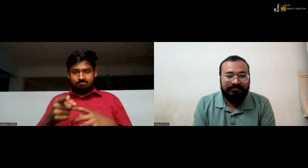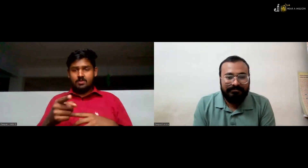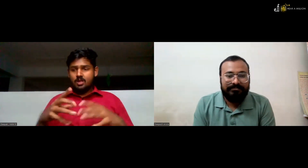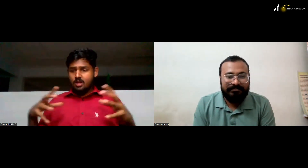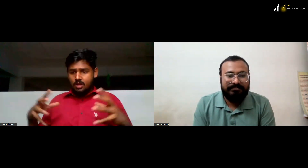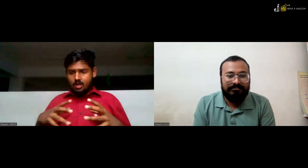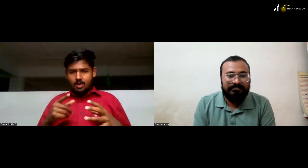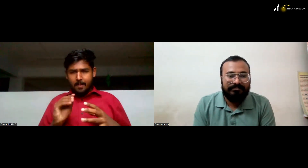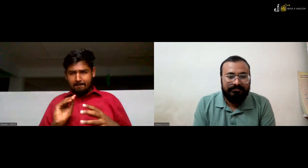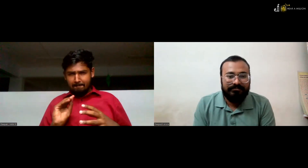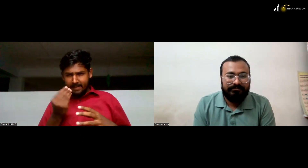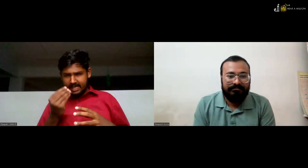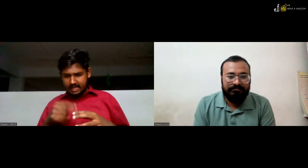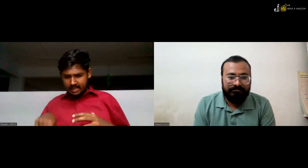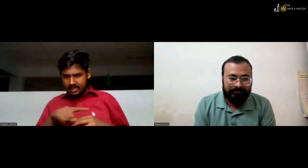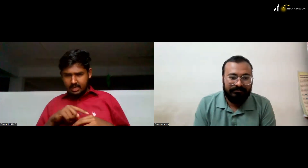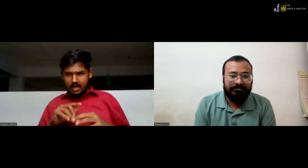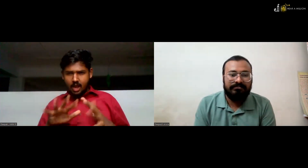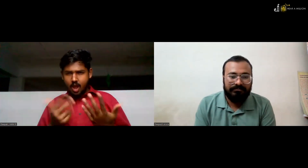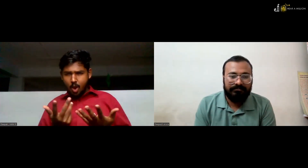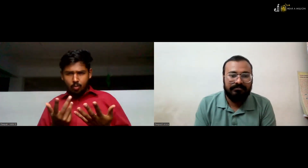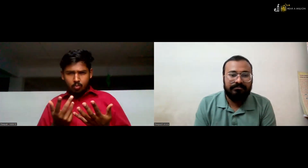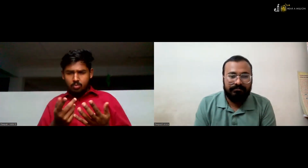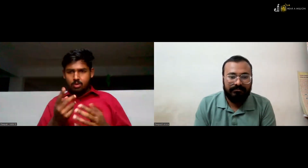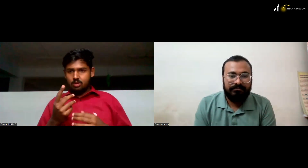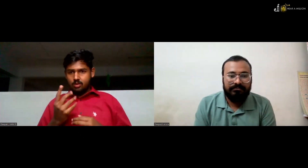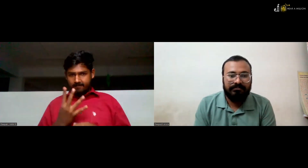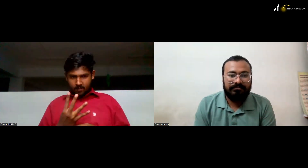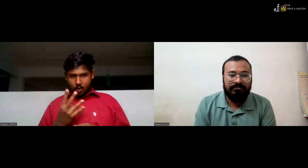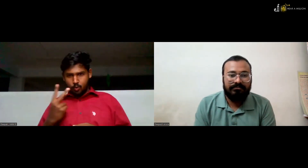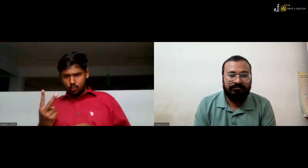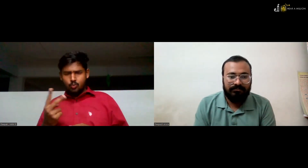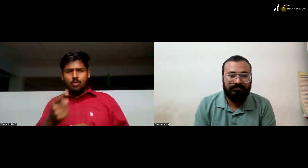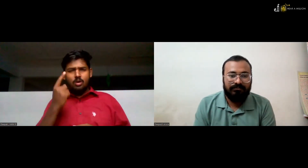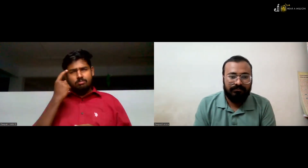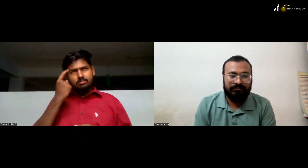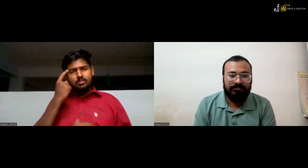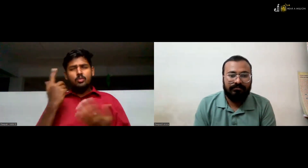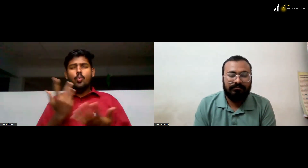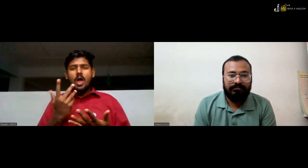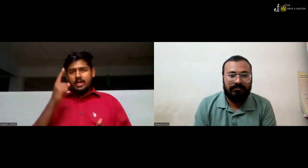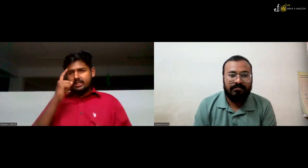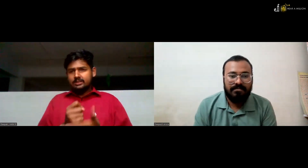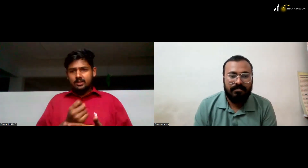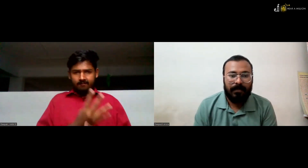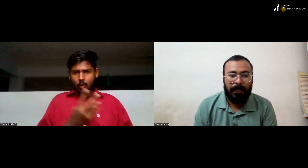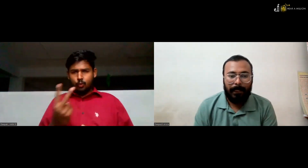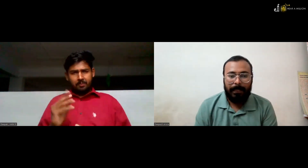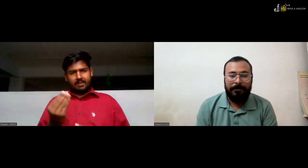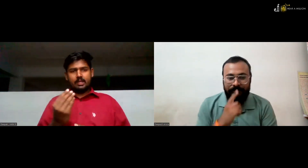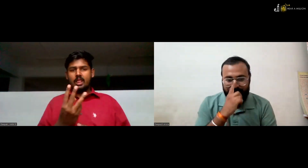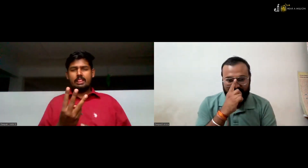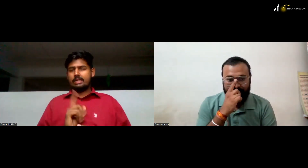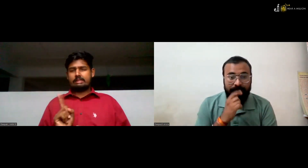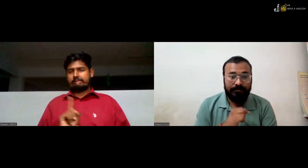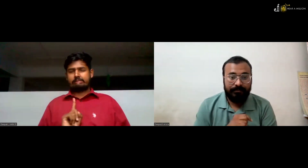experience, Dipesh. So do you think in the group of people, for example,